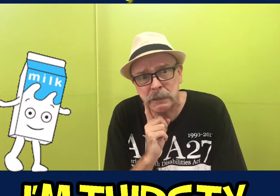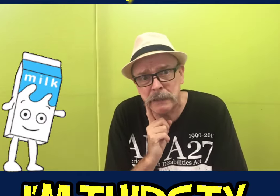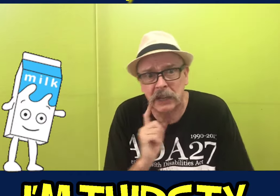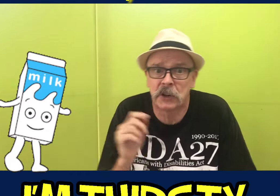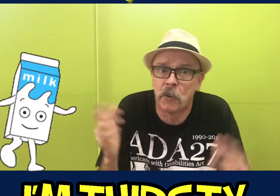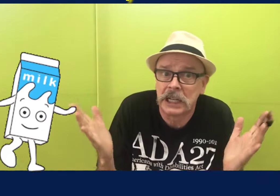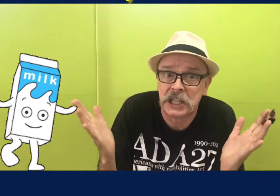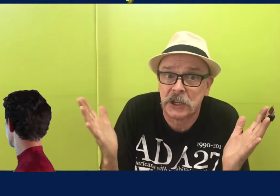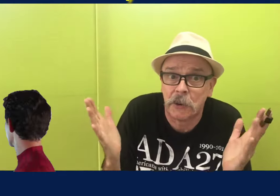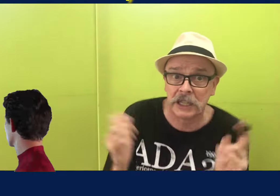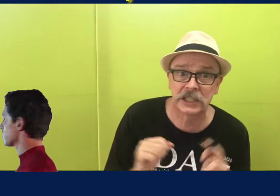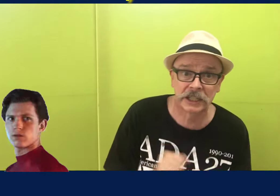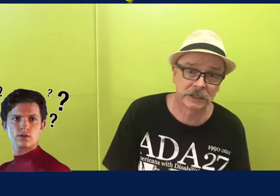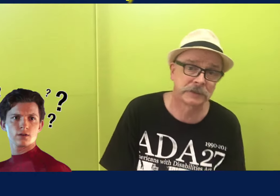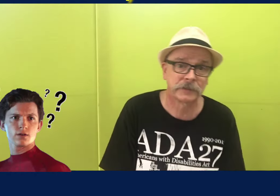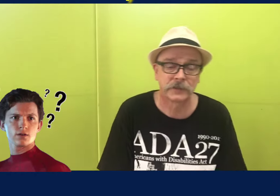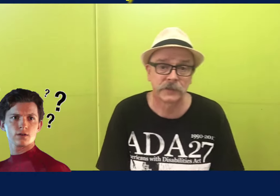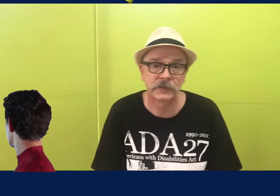Milk. What do you want?